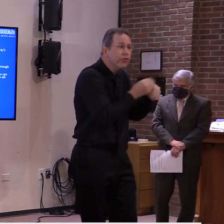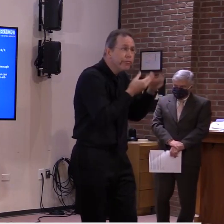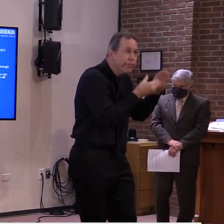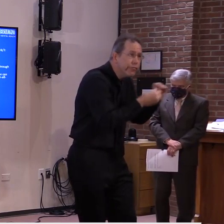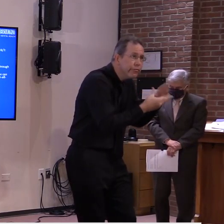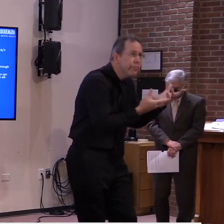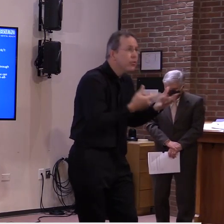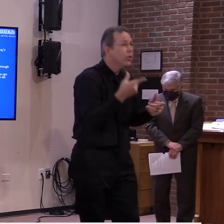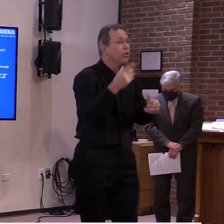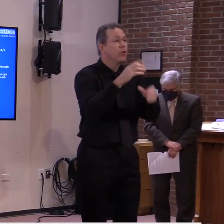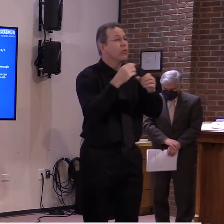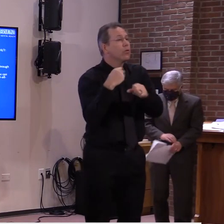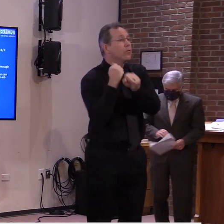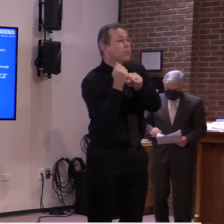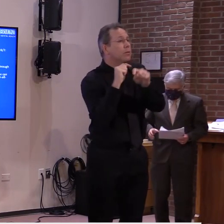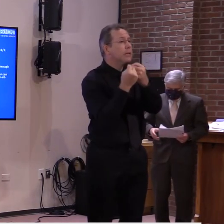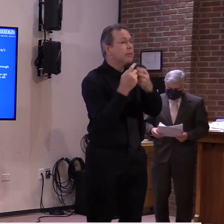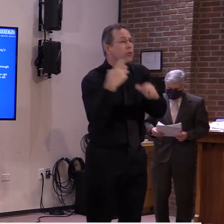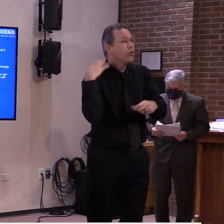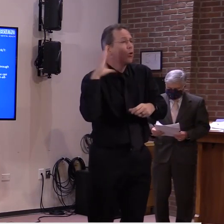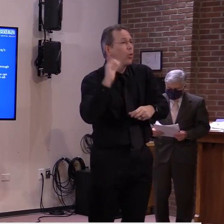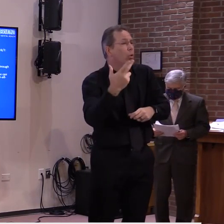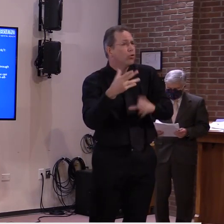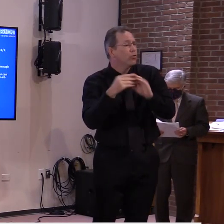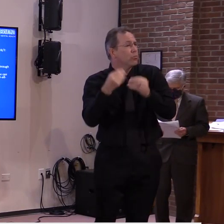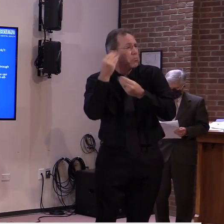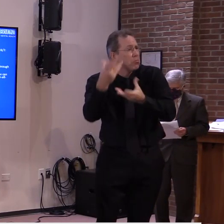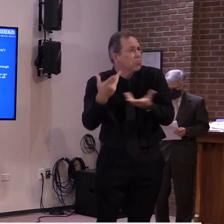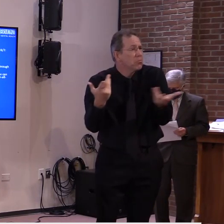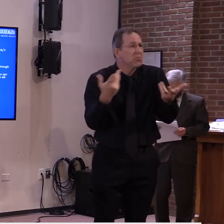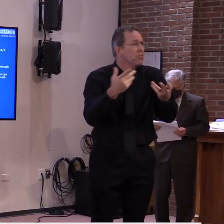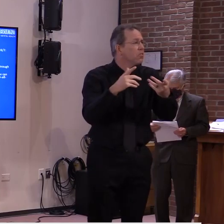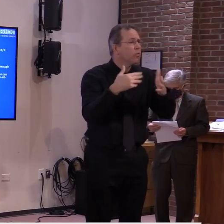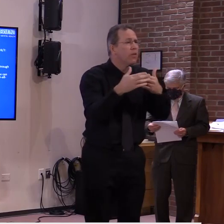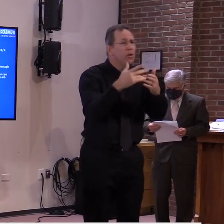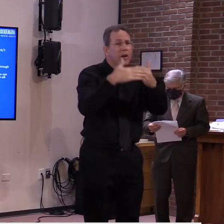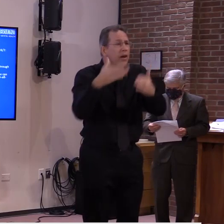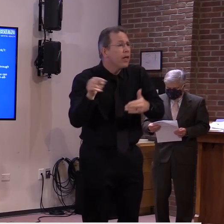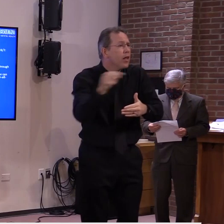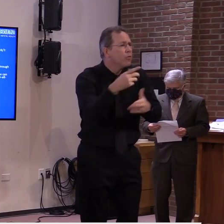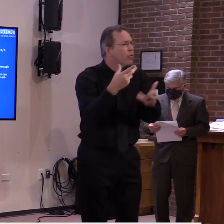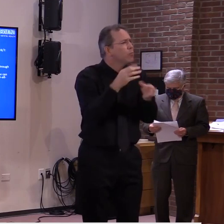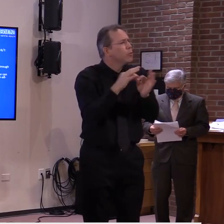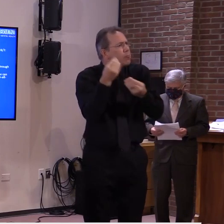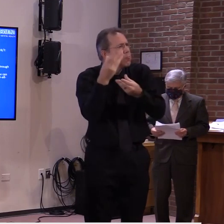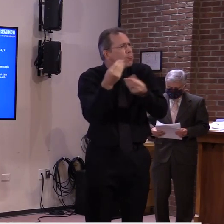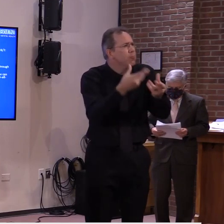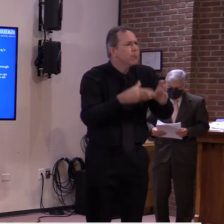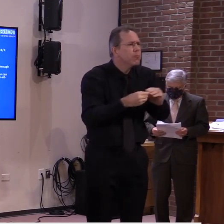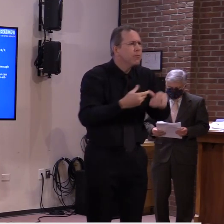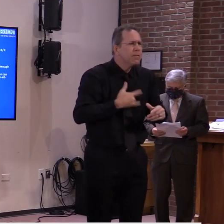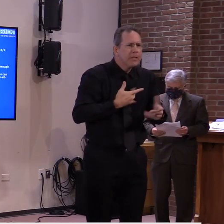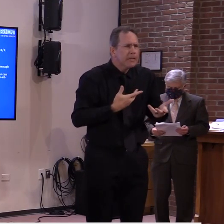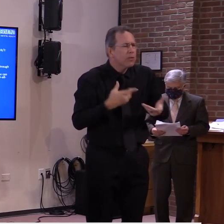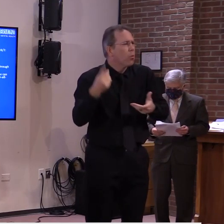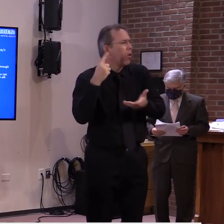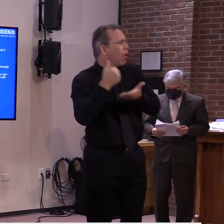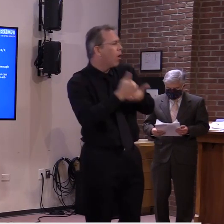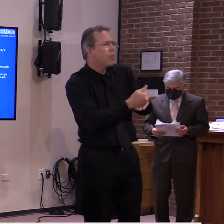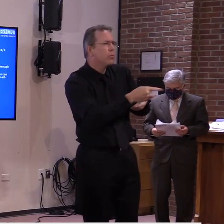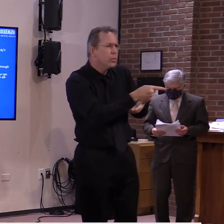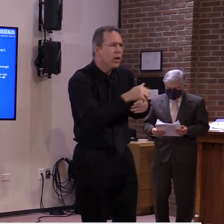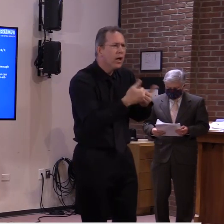you're feeling. They want to help you, and they can better help you if they know what you're experiencing. If you feel like it might help to talk